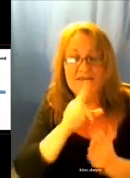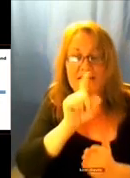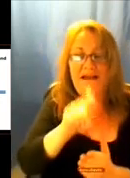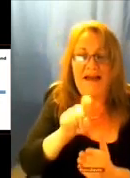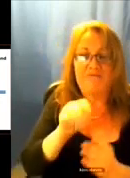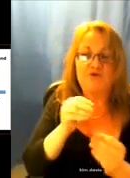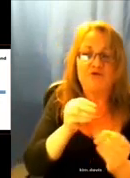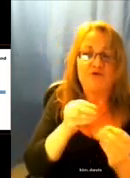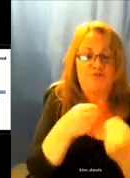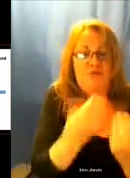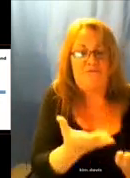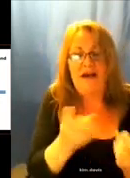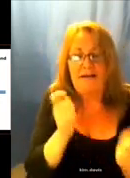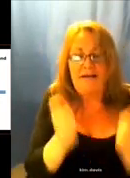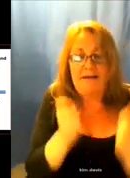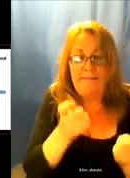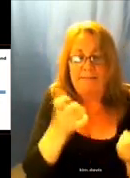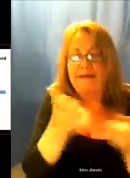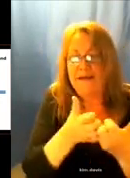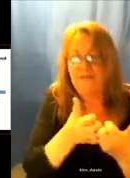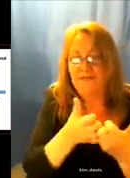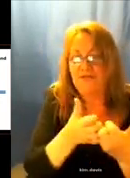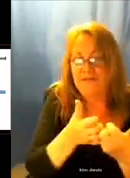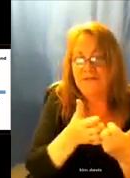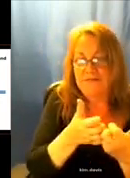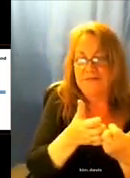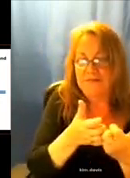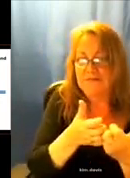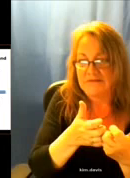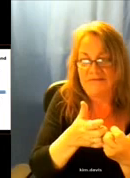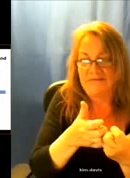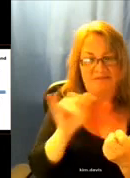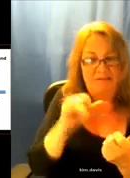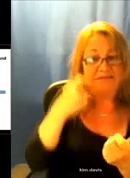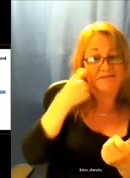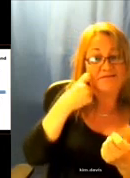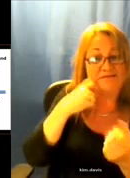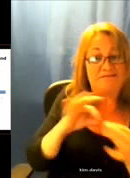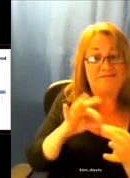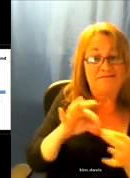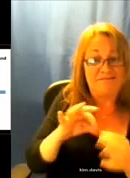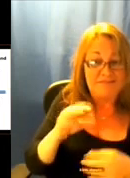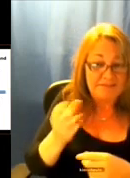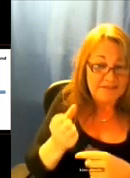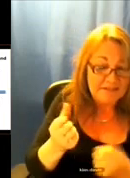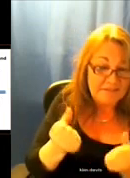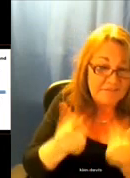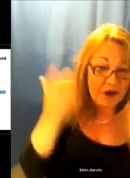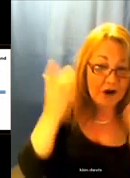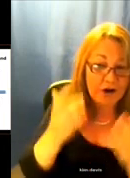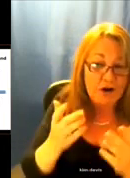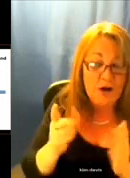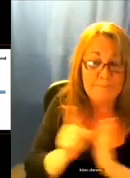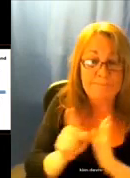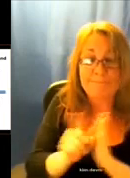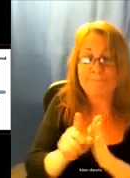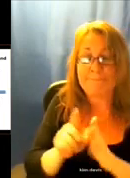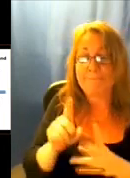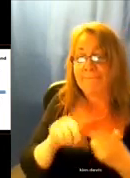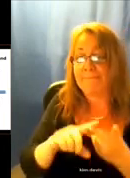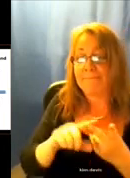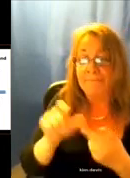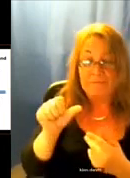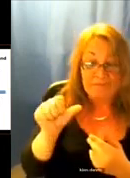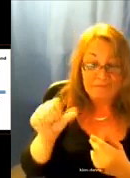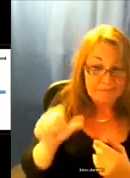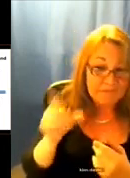For the landlords, if they're receiving those federal funds, they also must be required to provide accommodations.